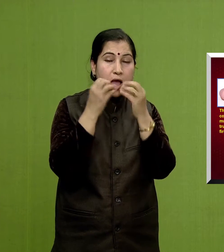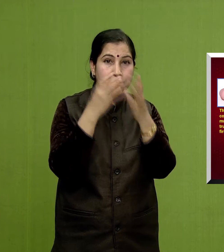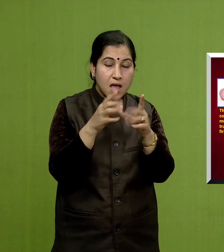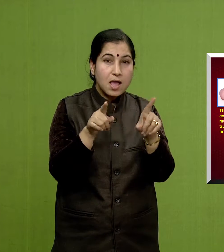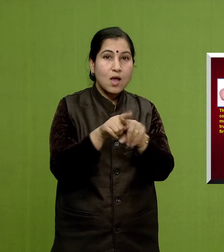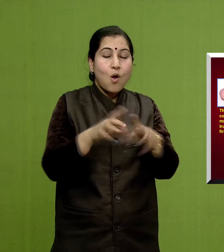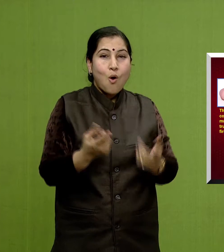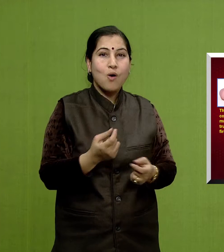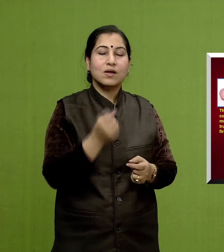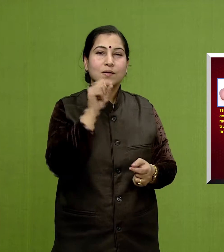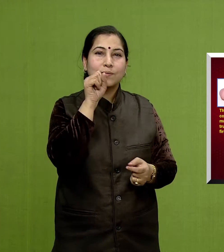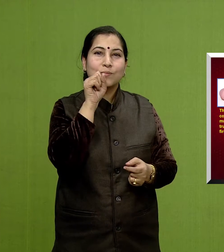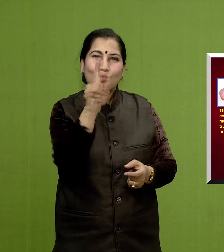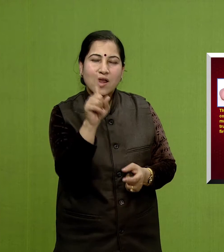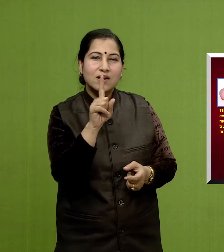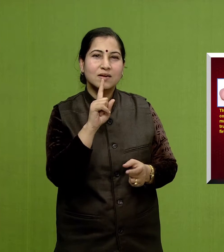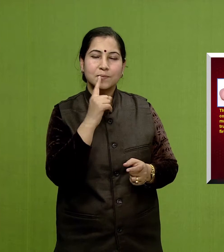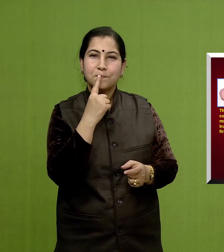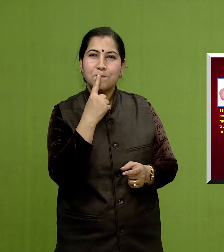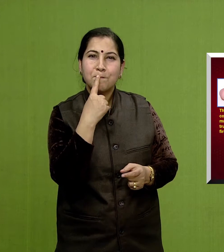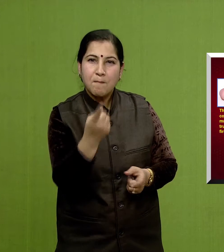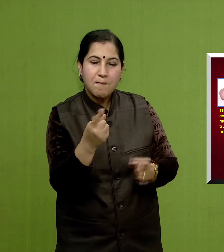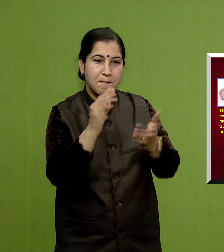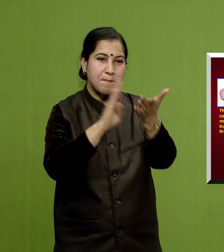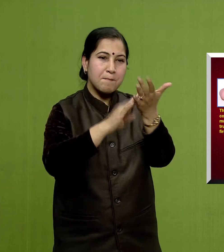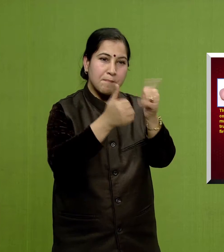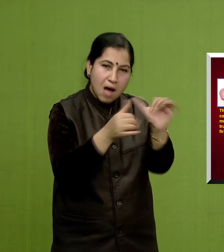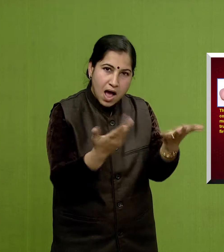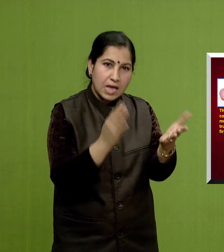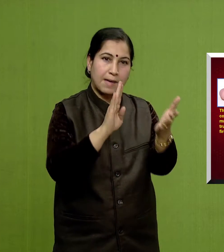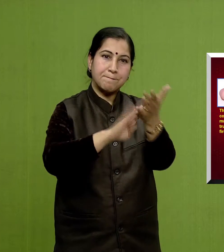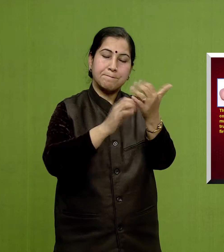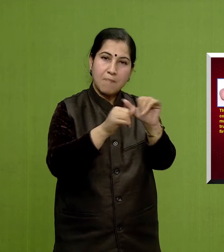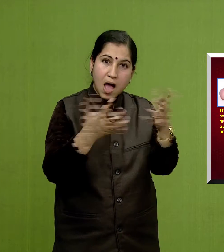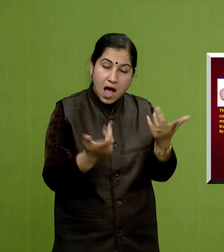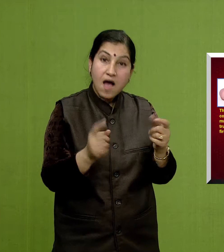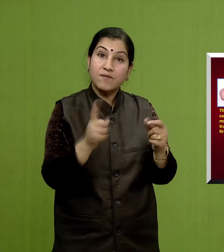monosyllabic sounds to complete sentence formation.